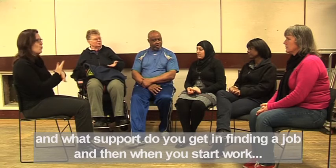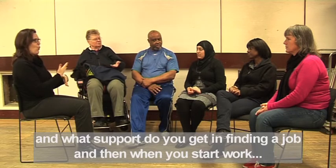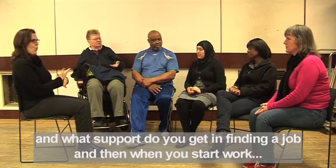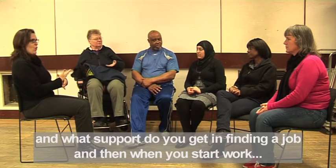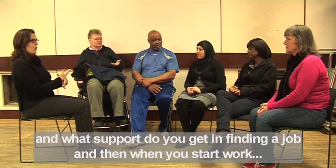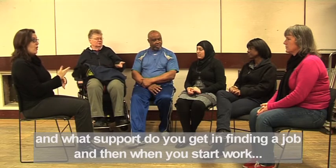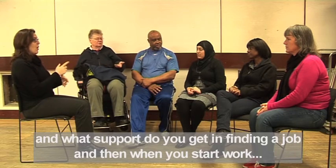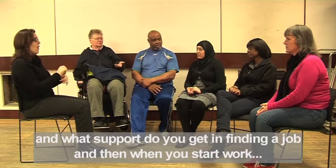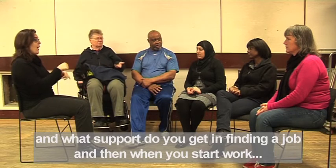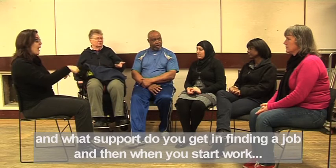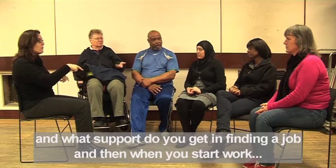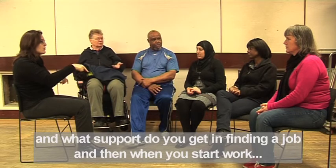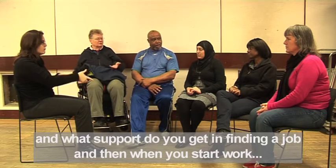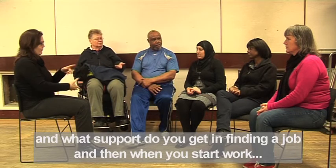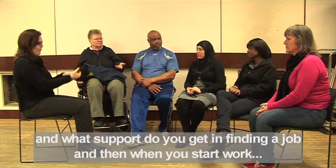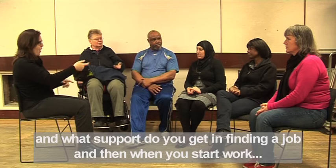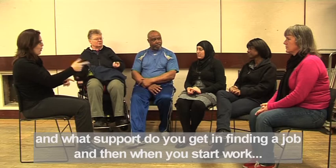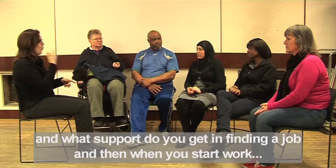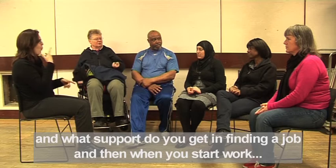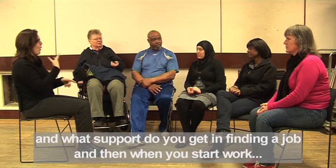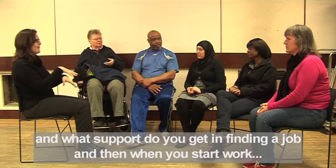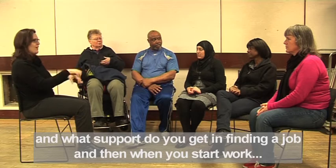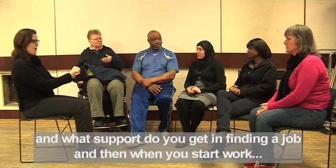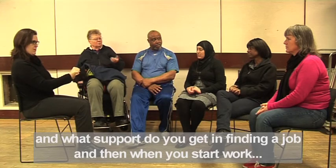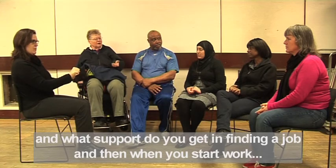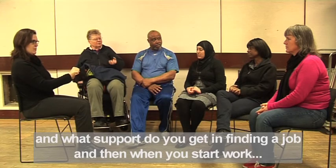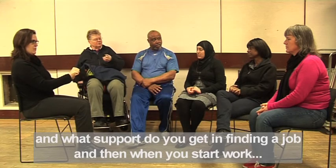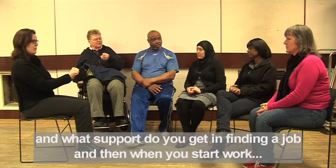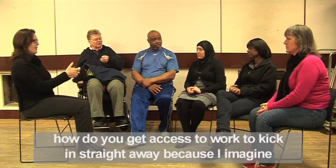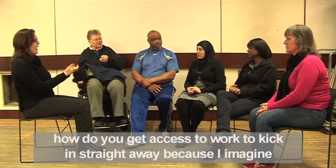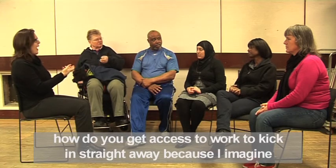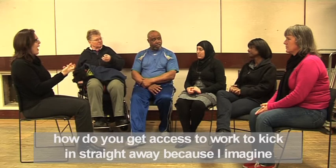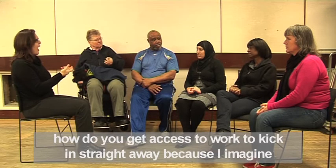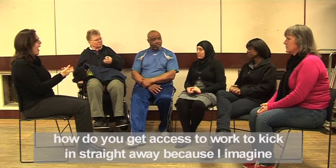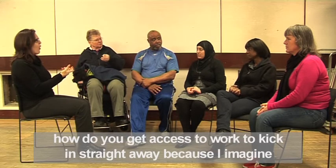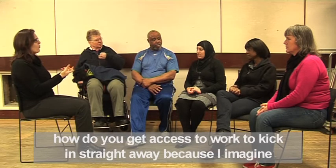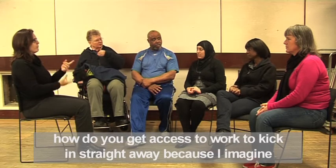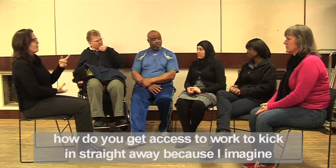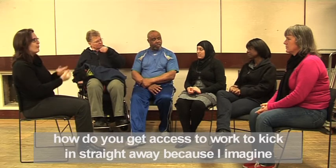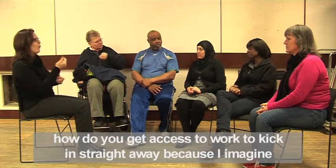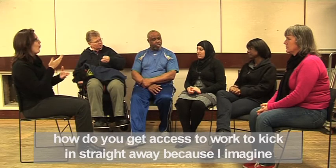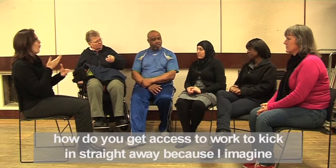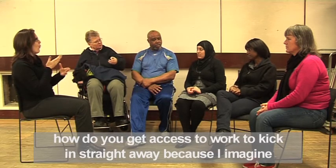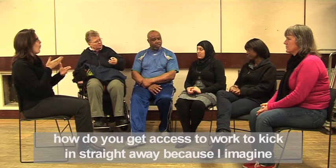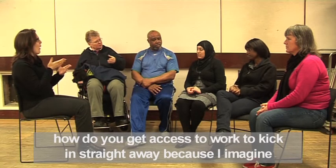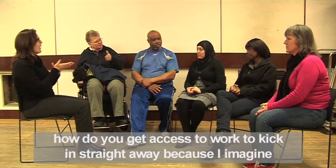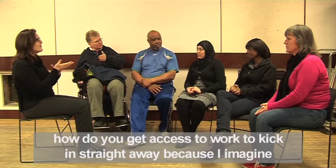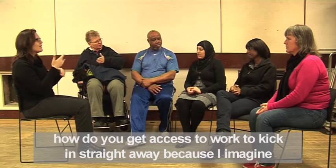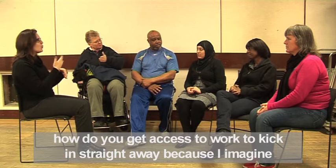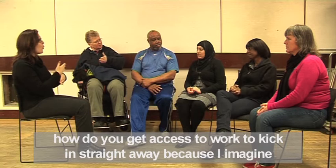work, if you started, say you got accepted for a job, how do you get access to work to kick in straight away? Because I imagine